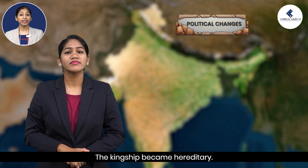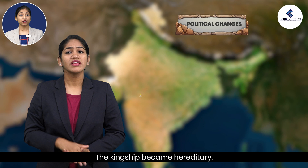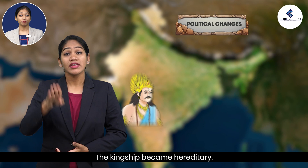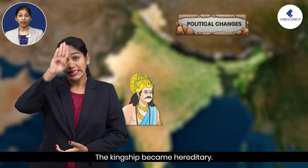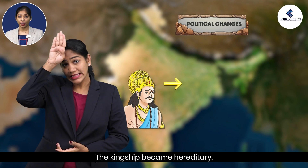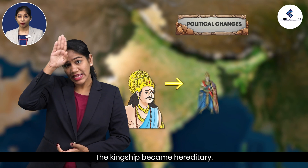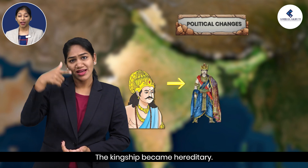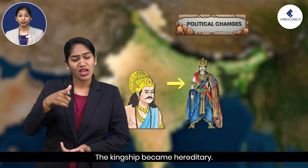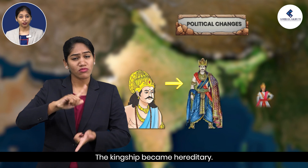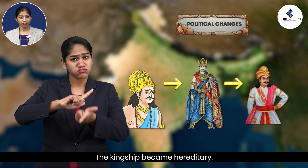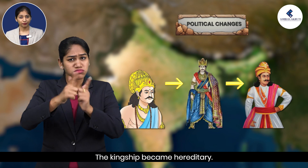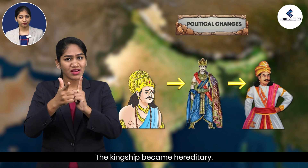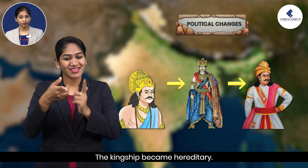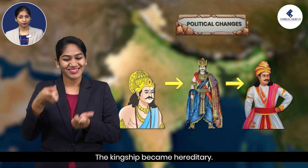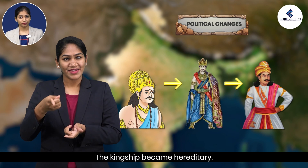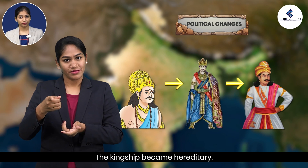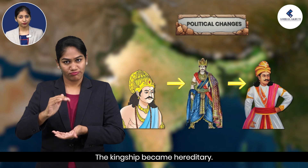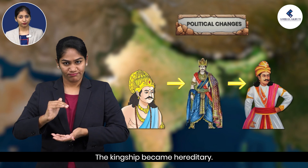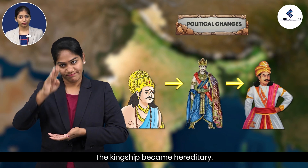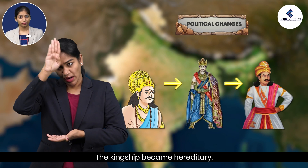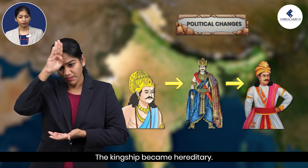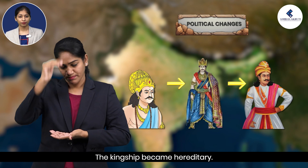The kingship became hereditary.